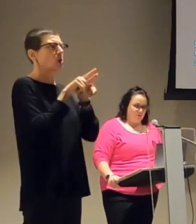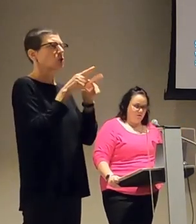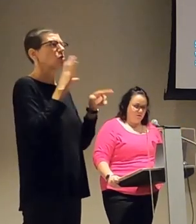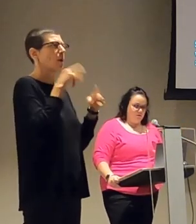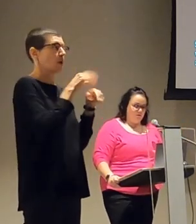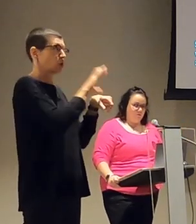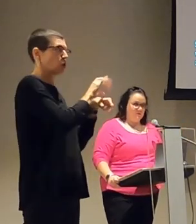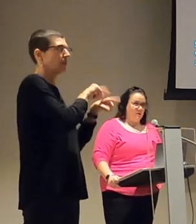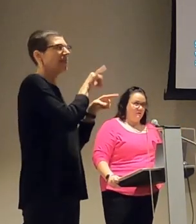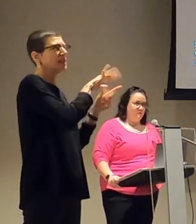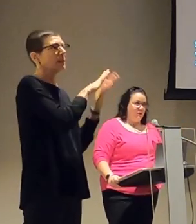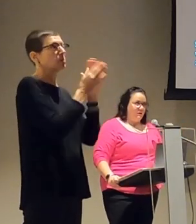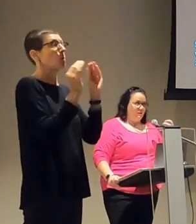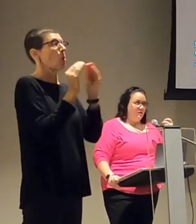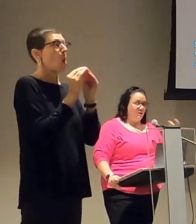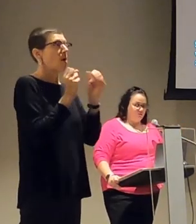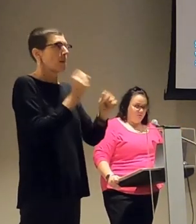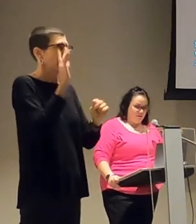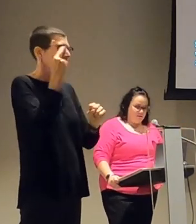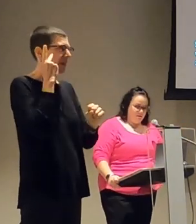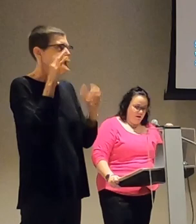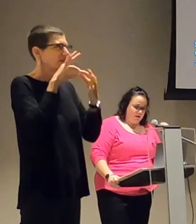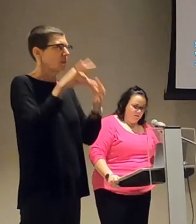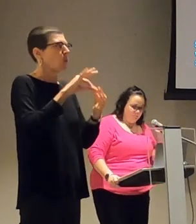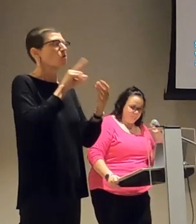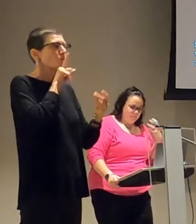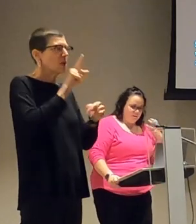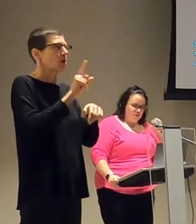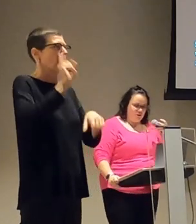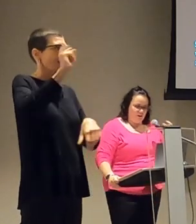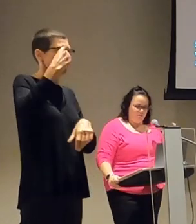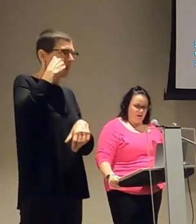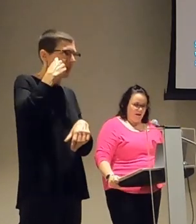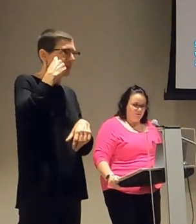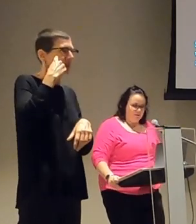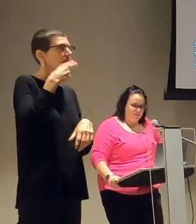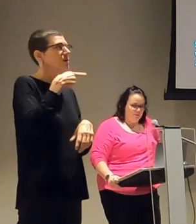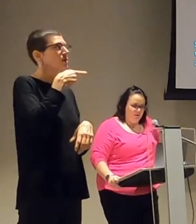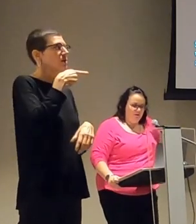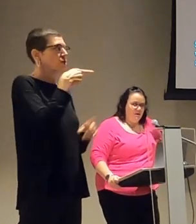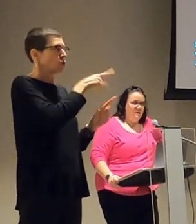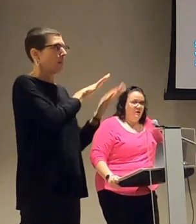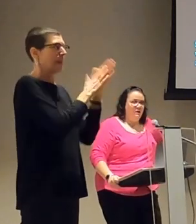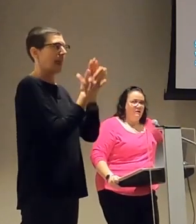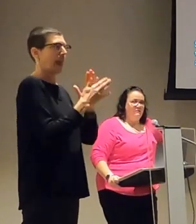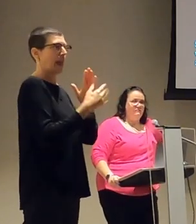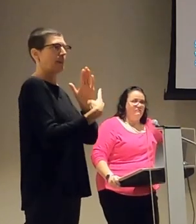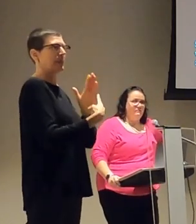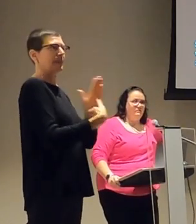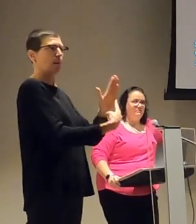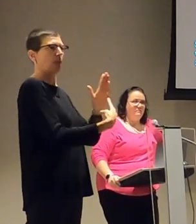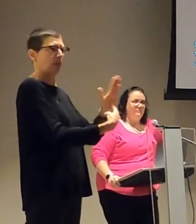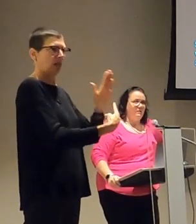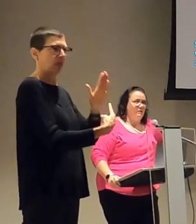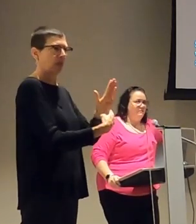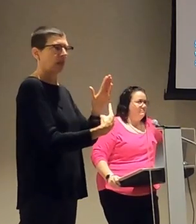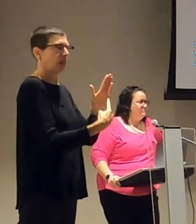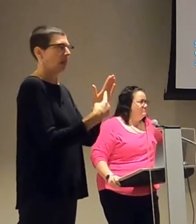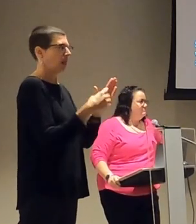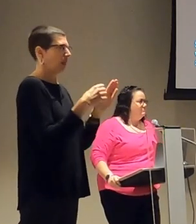more political in terms of the government. She became a symbol of